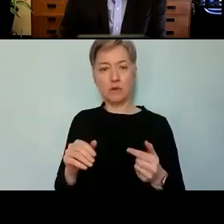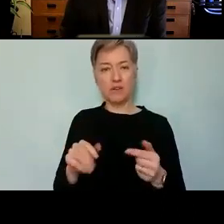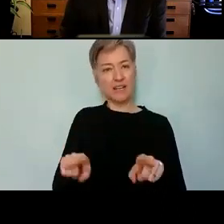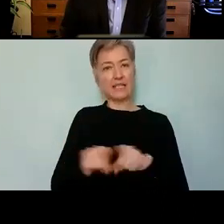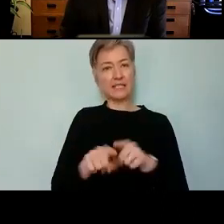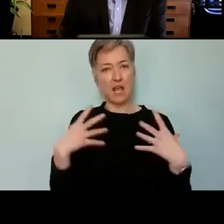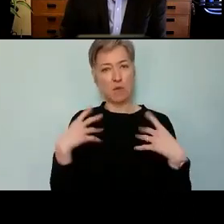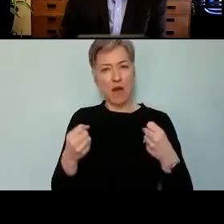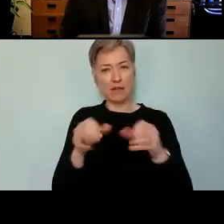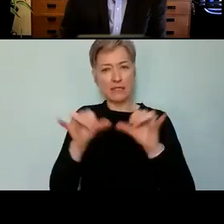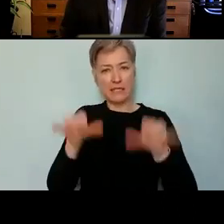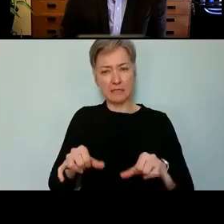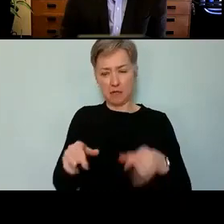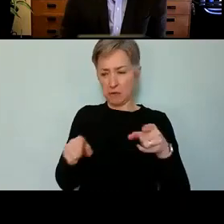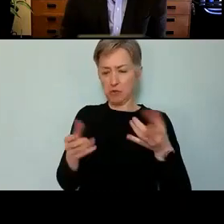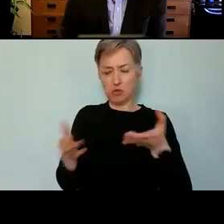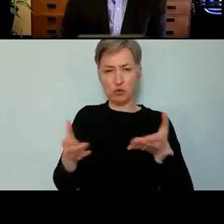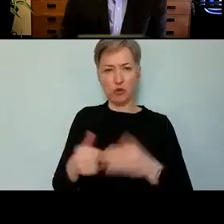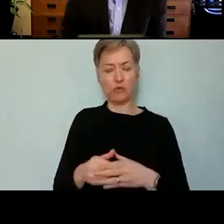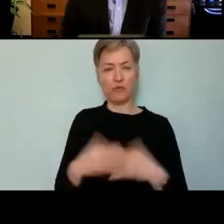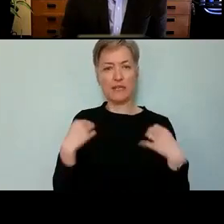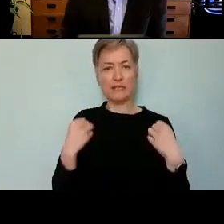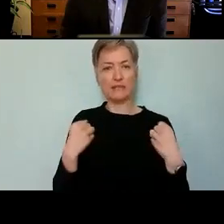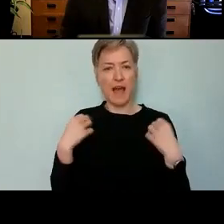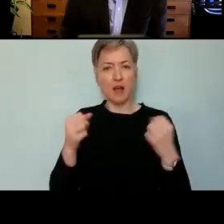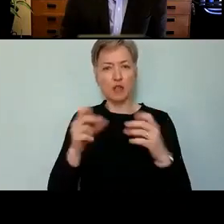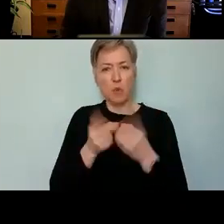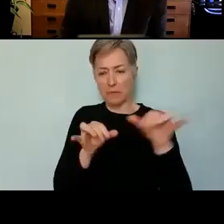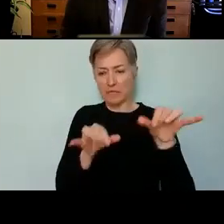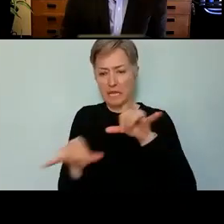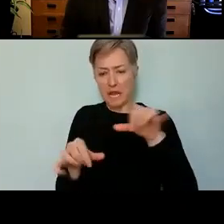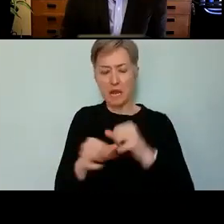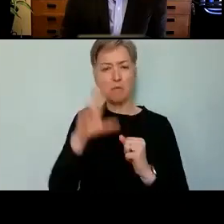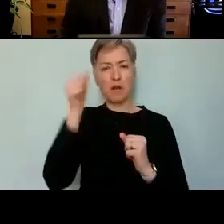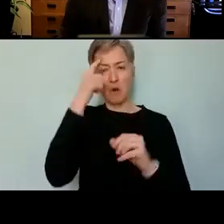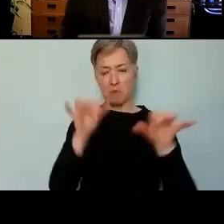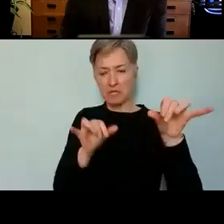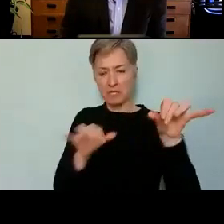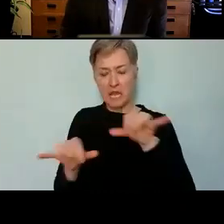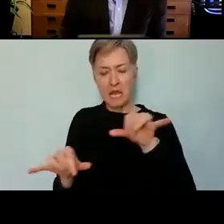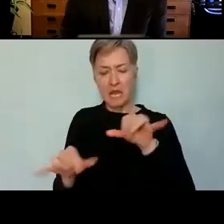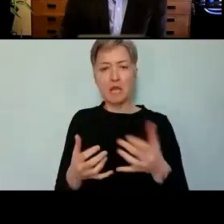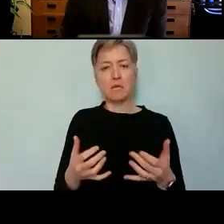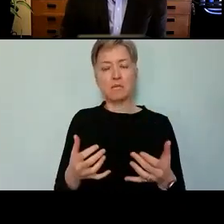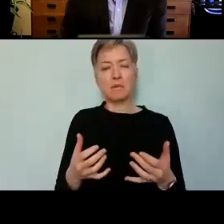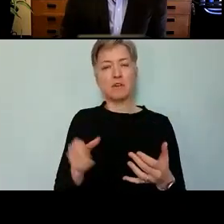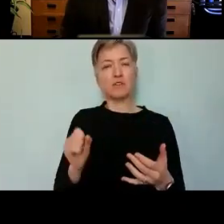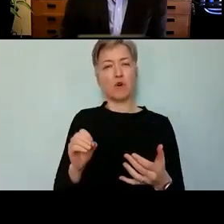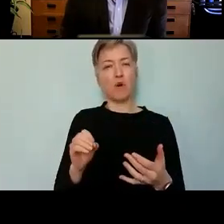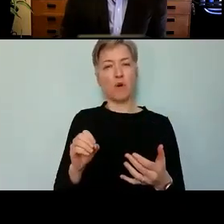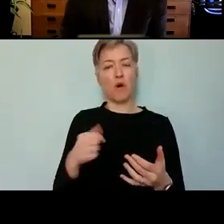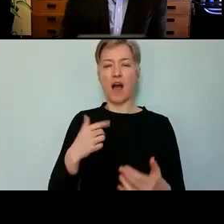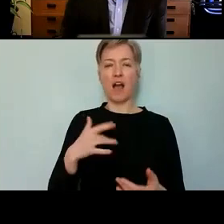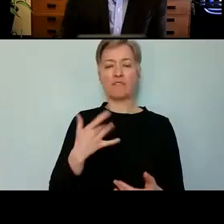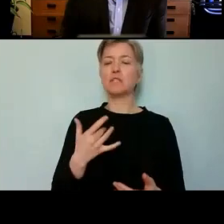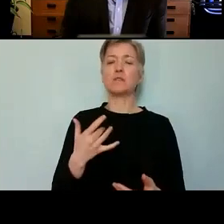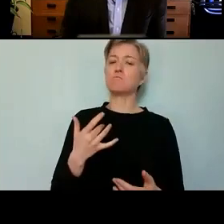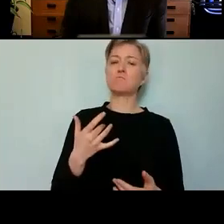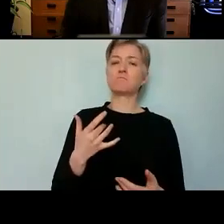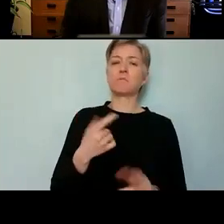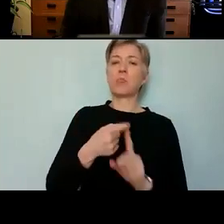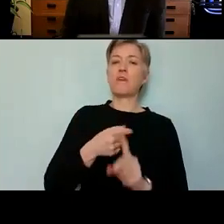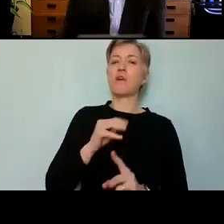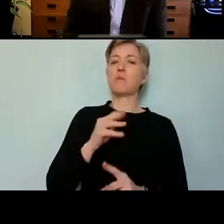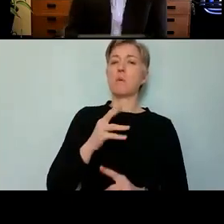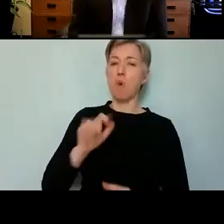systems, the same health department, the same government. And I think this is morally unacceptable,